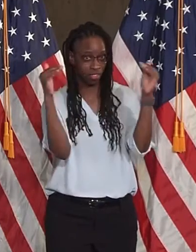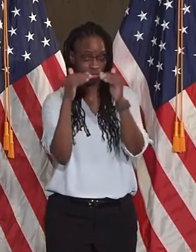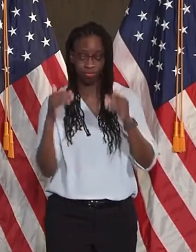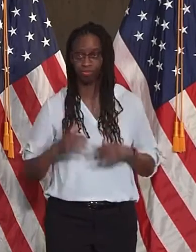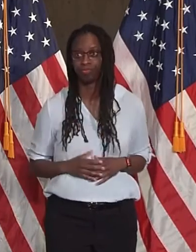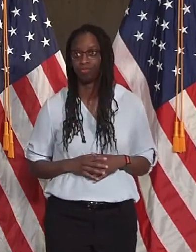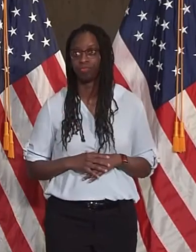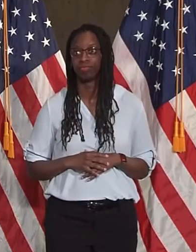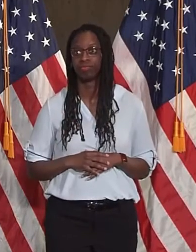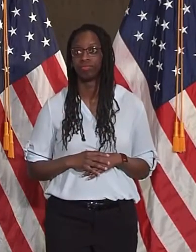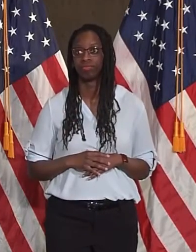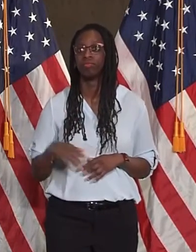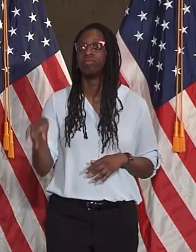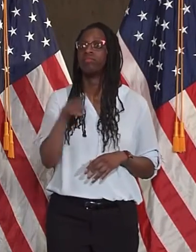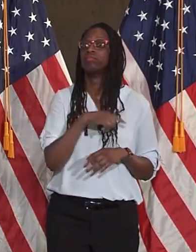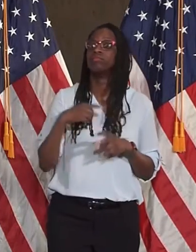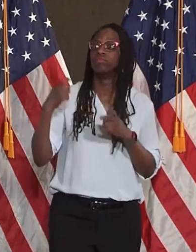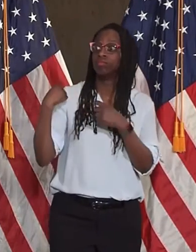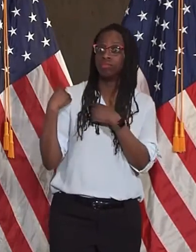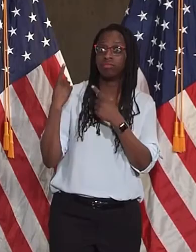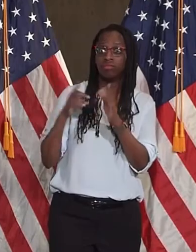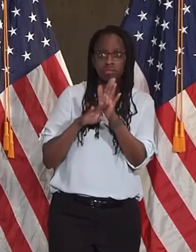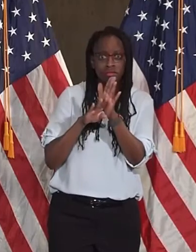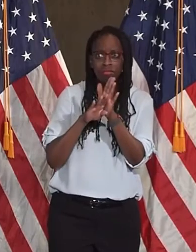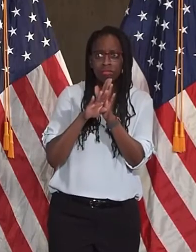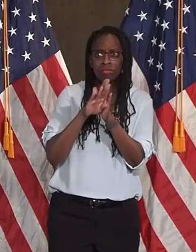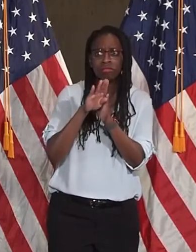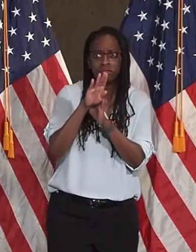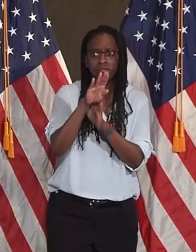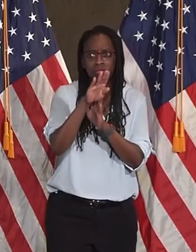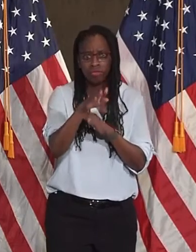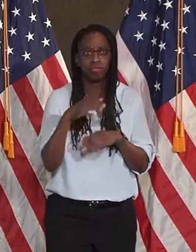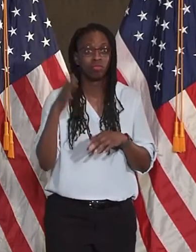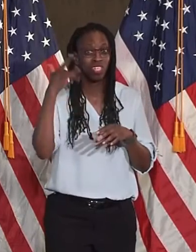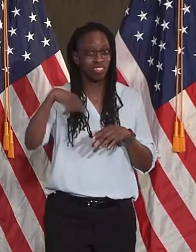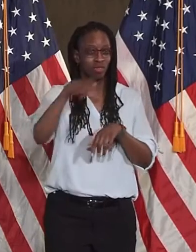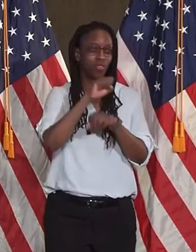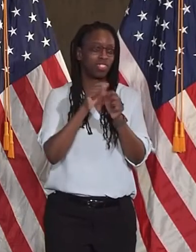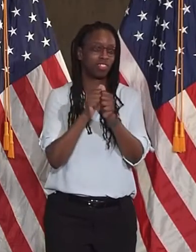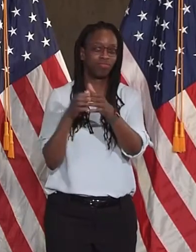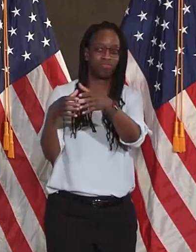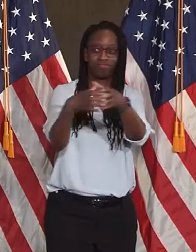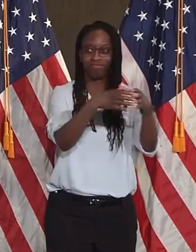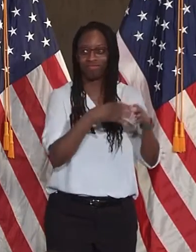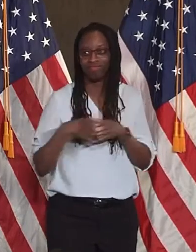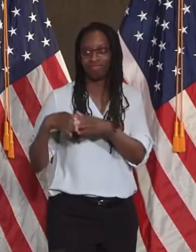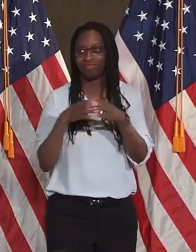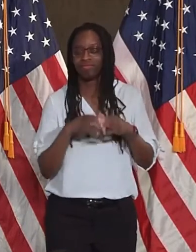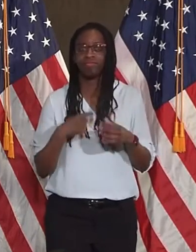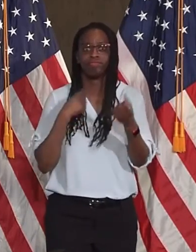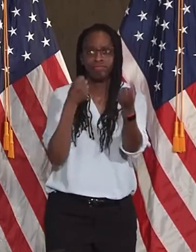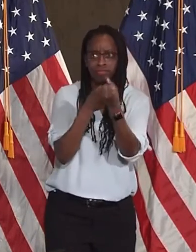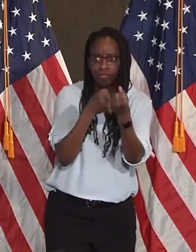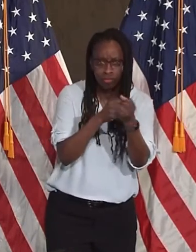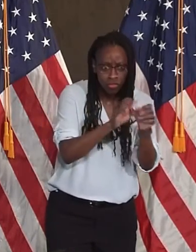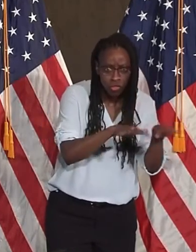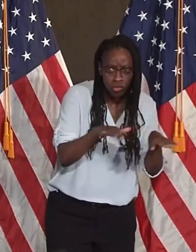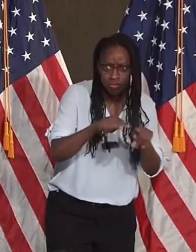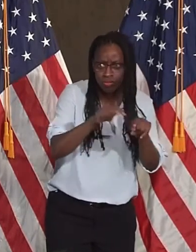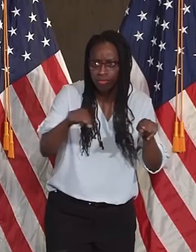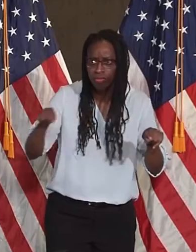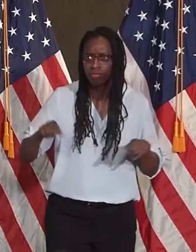together on behalf of our children. That means safely reopening our schools and vaccinating our